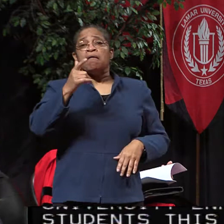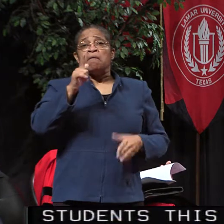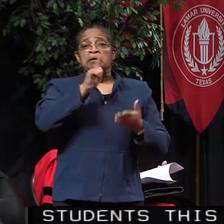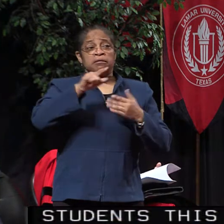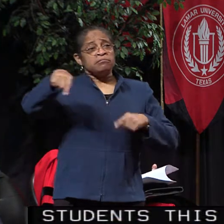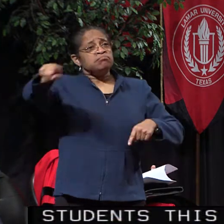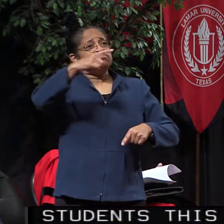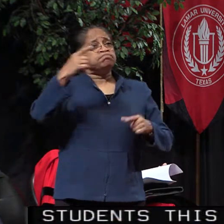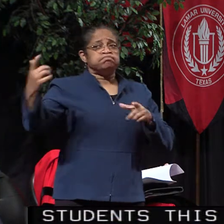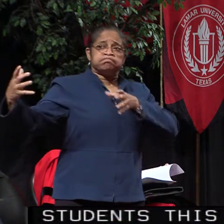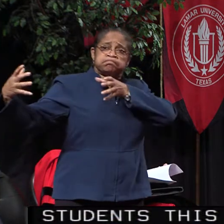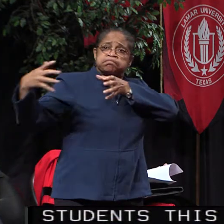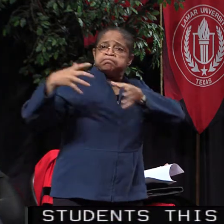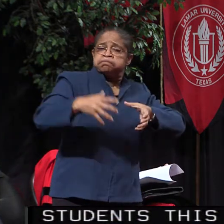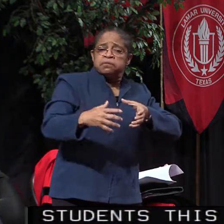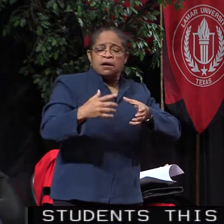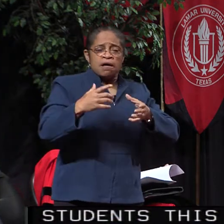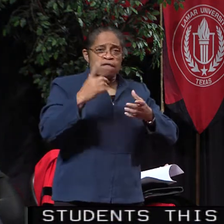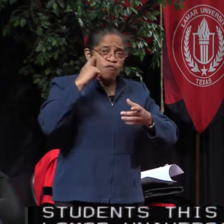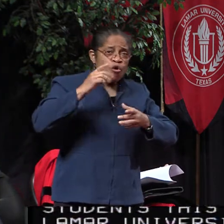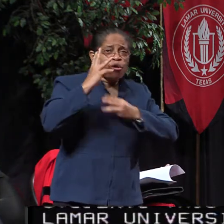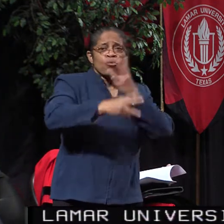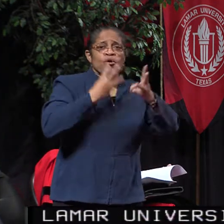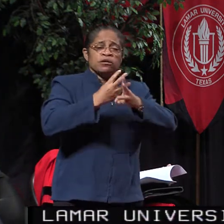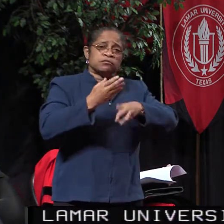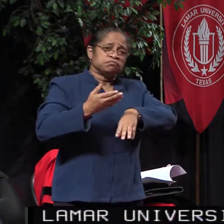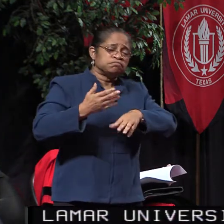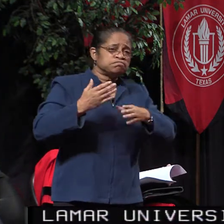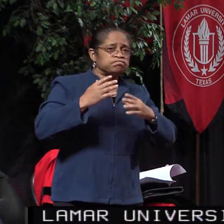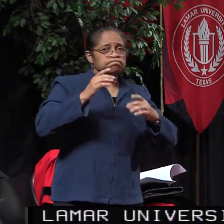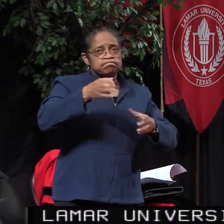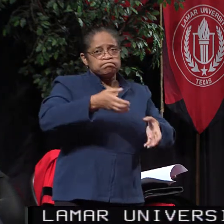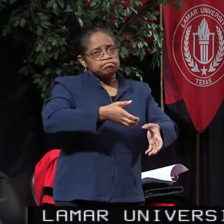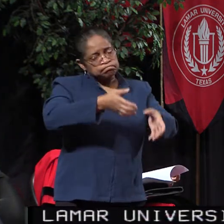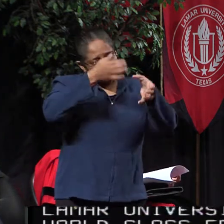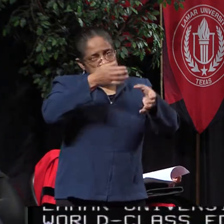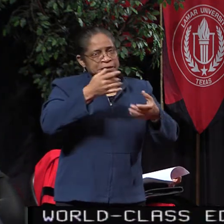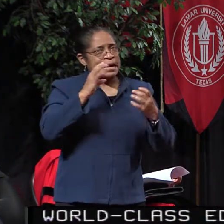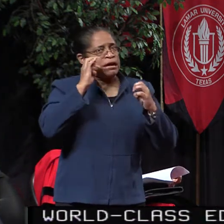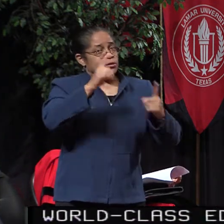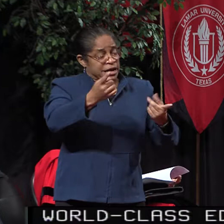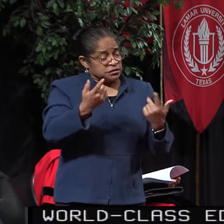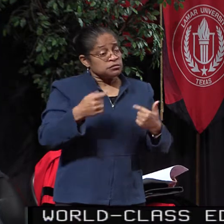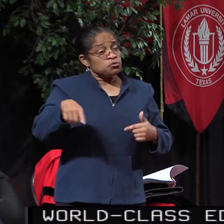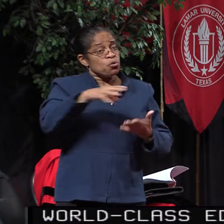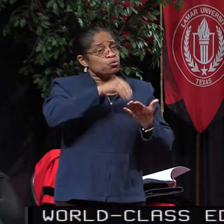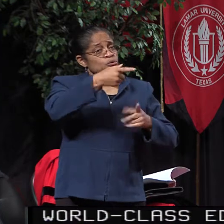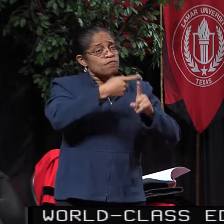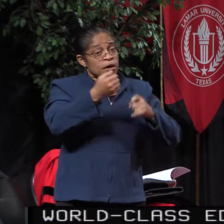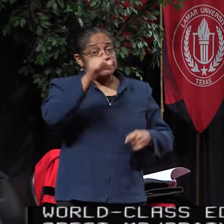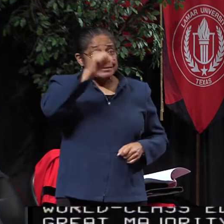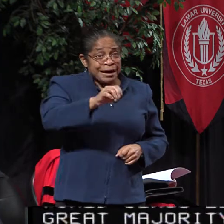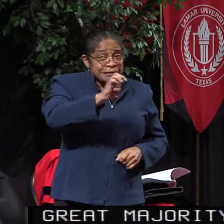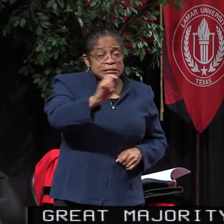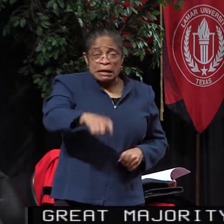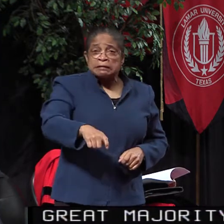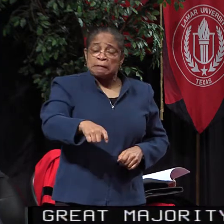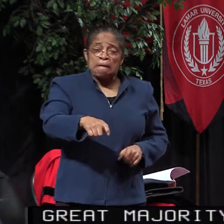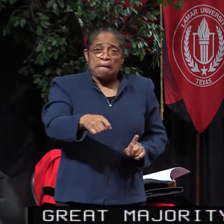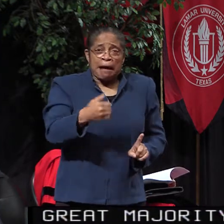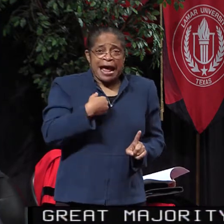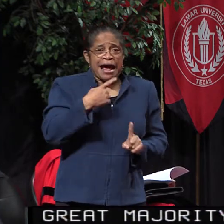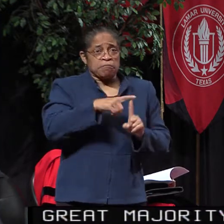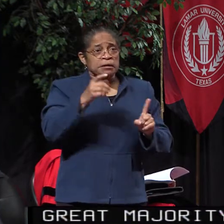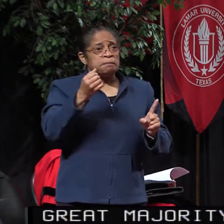They came to Lamar to get a world-class education. The great majority of these students are from Southeast Texas, but